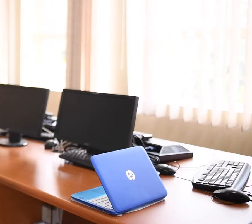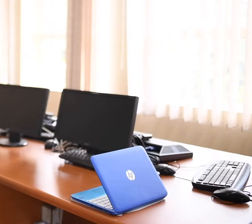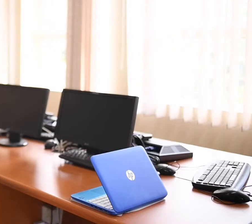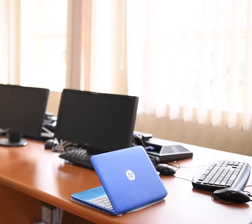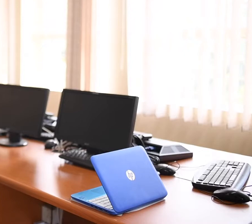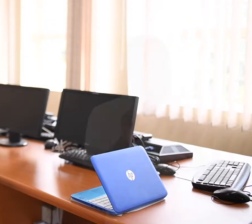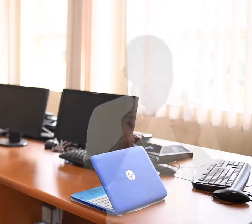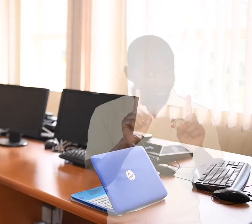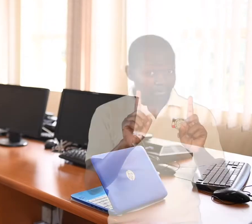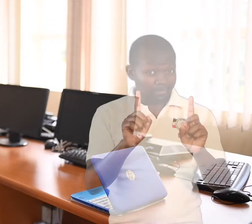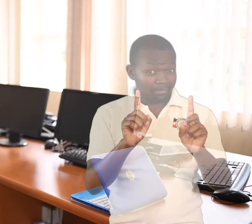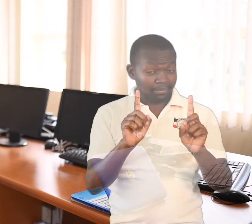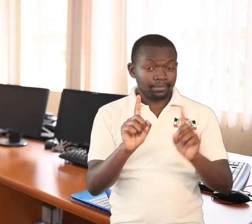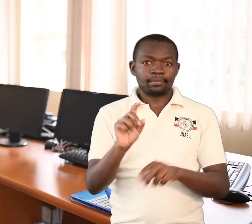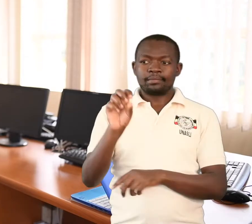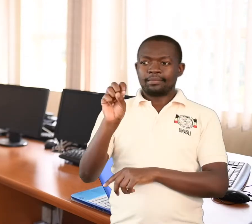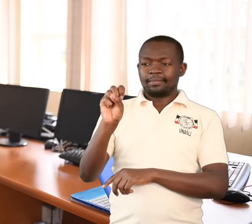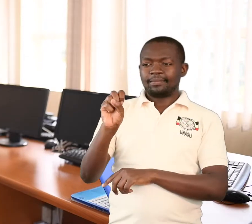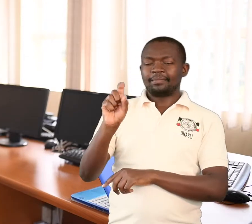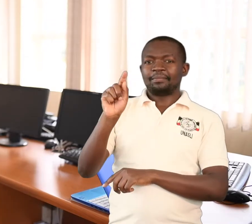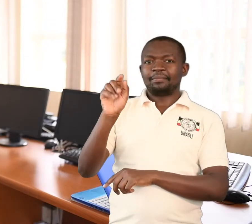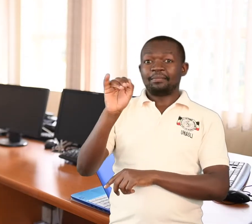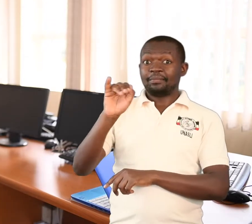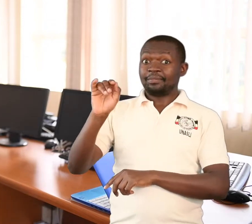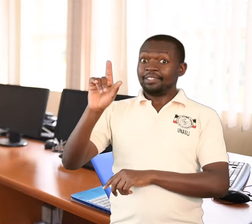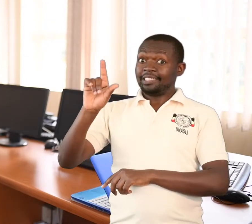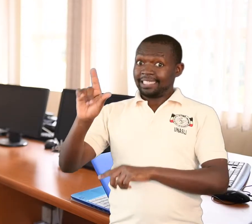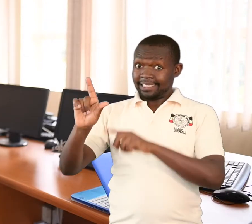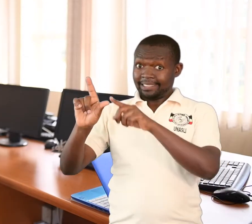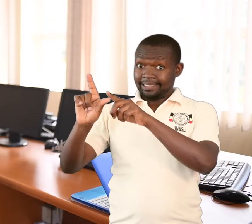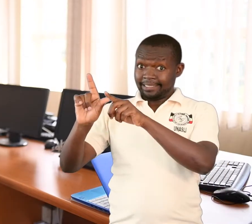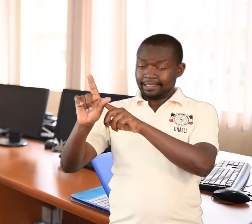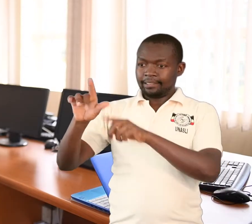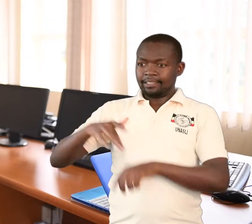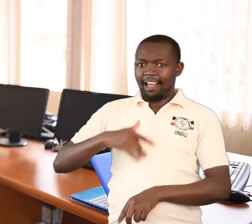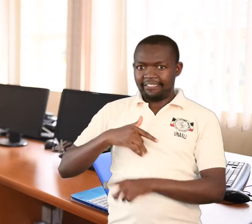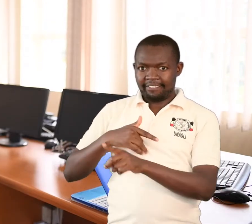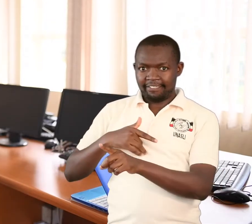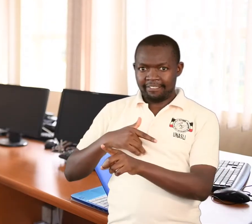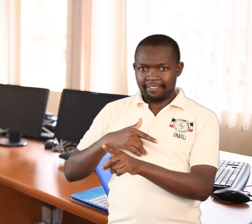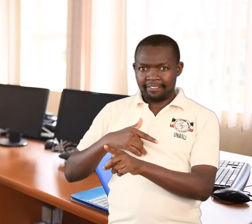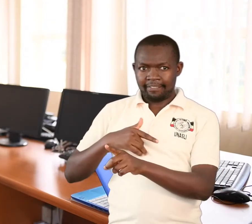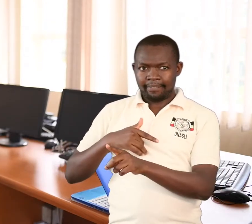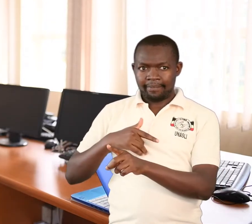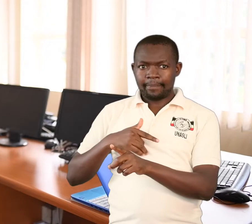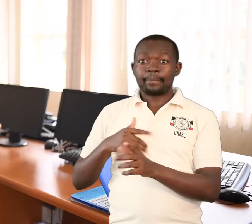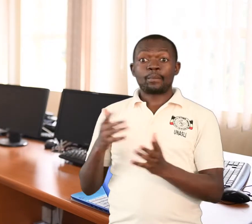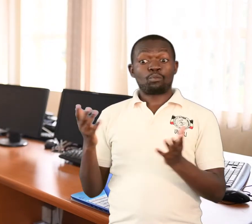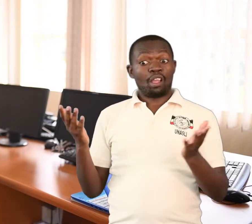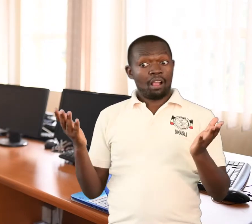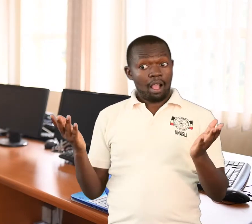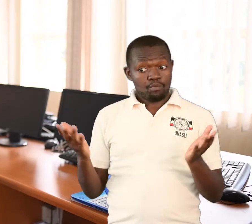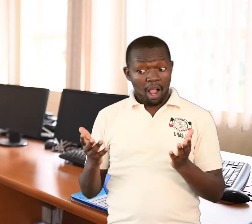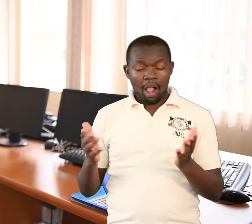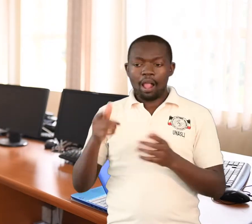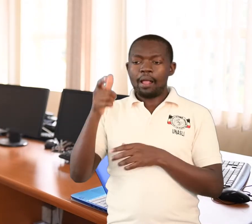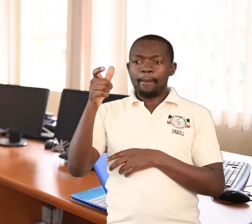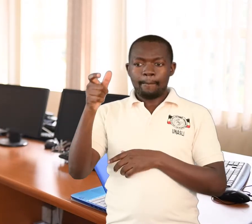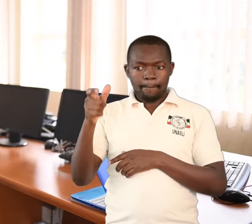Still life. I want to start with still life. Still life is where one has